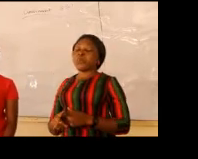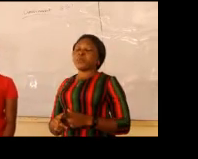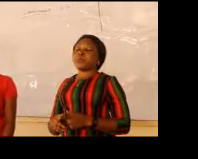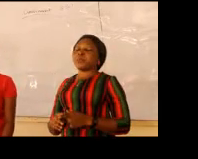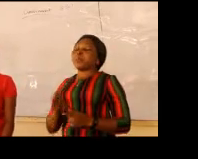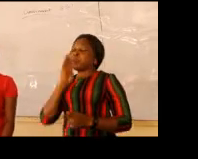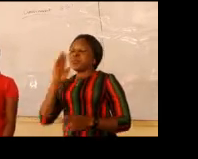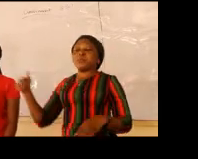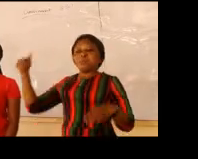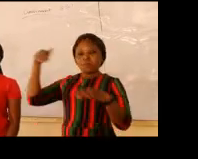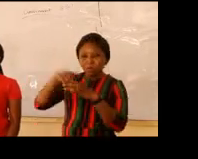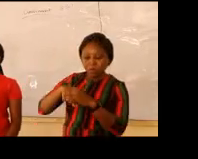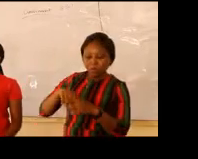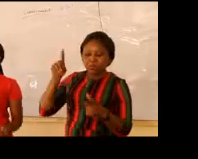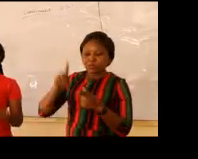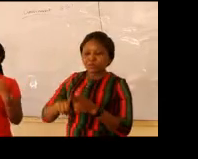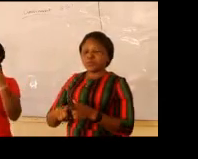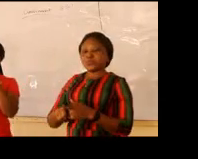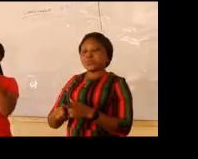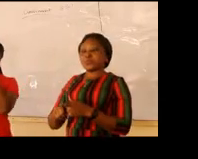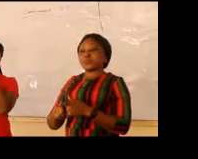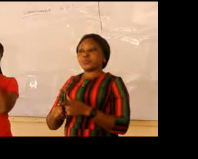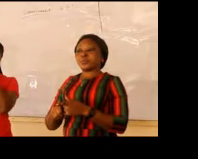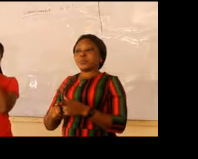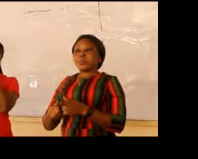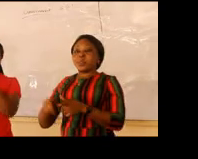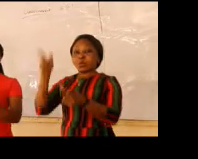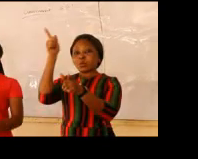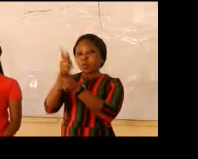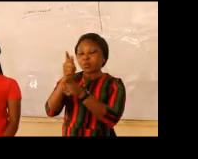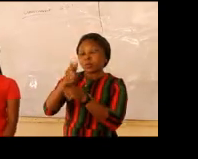past mistakes made by the past